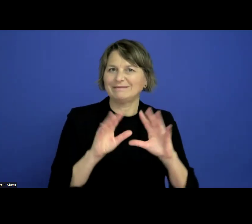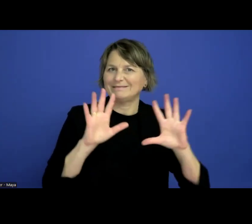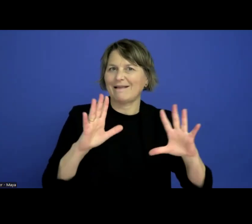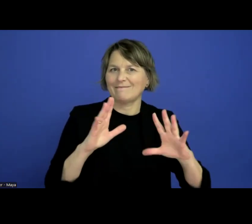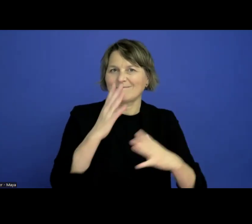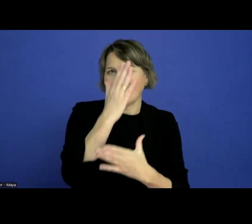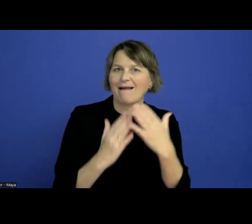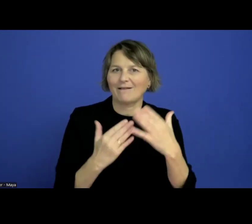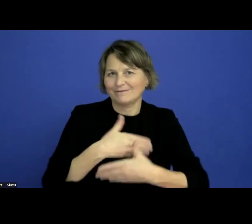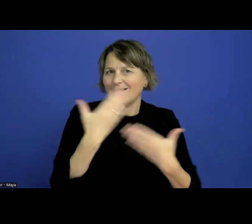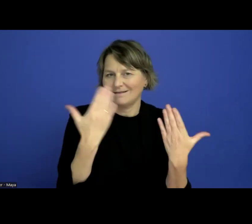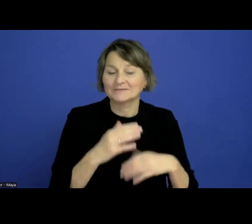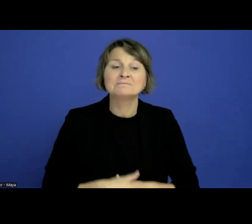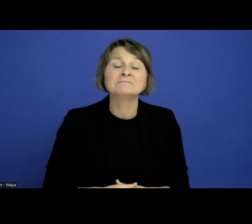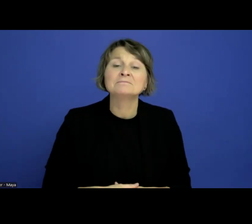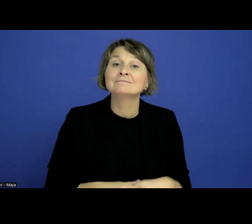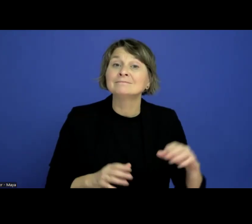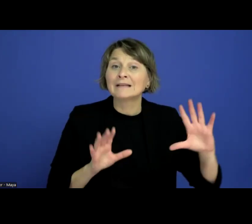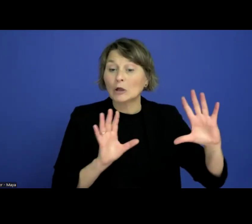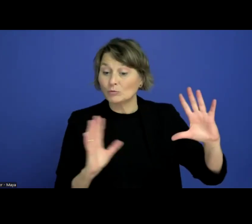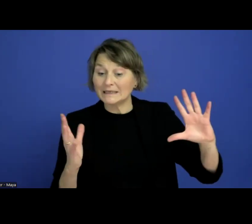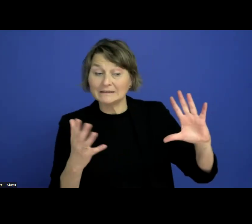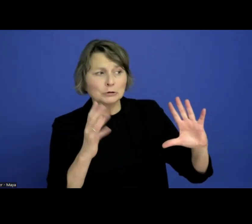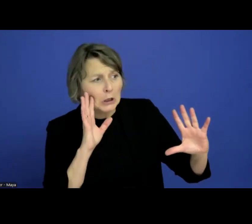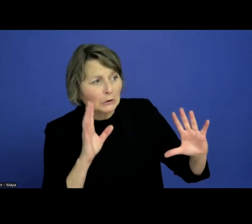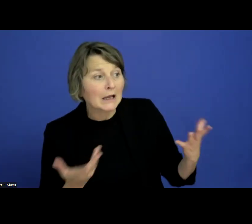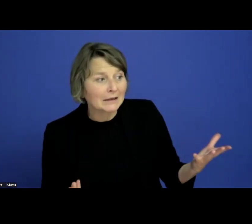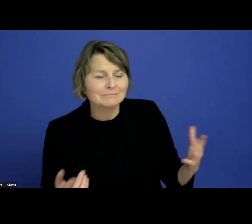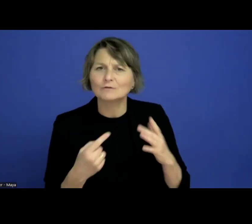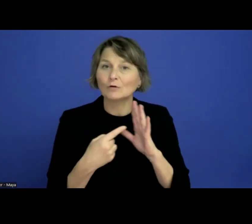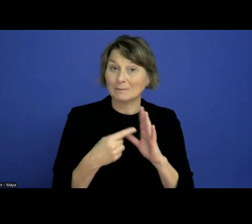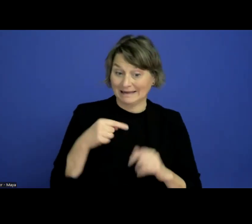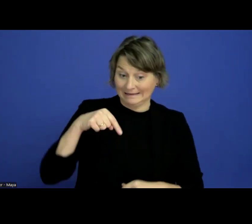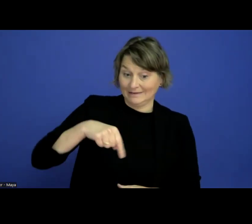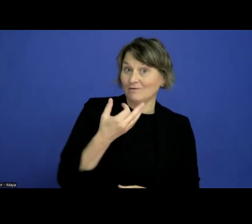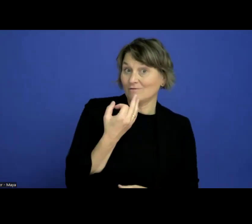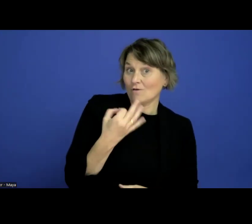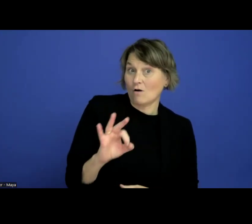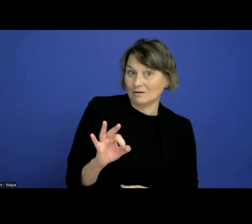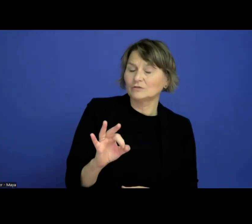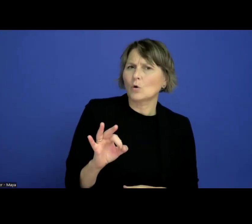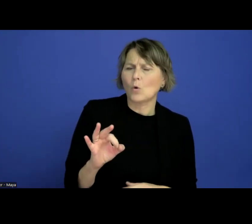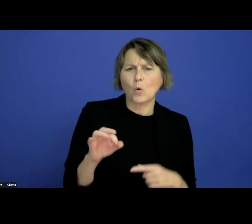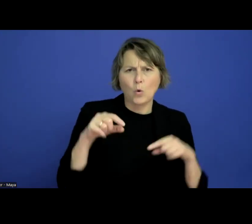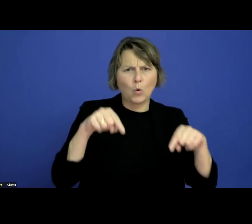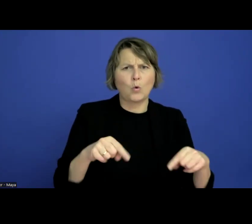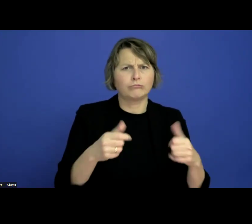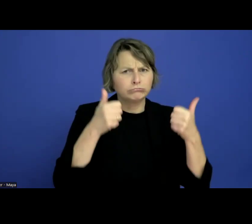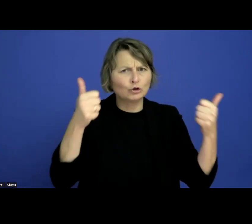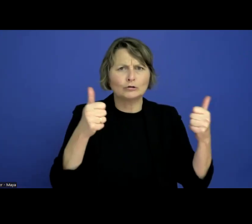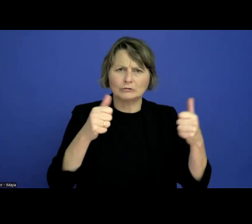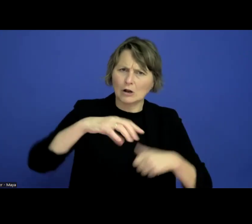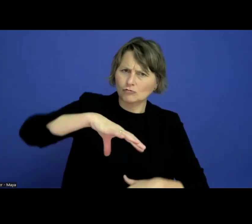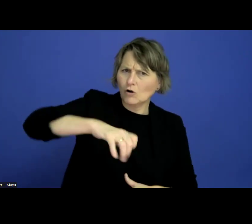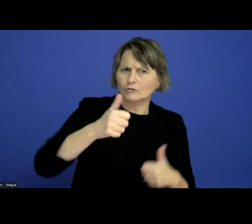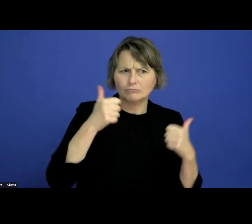this may sound like, okay, for instance, in France, we have a very generous social security system. So this may